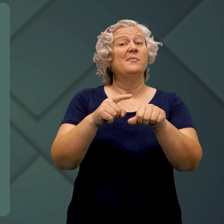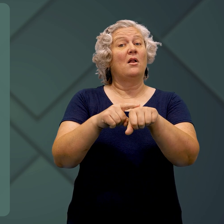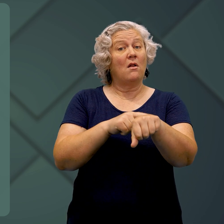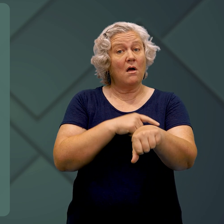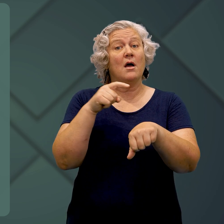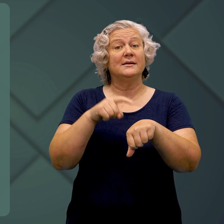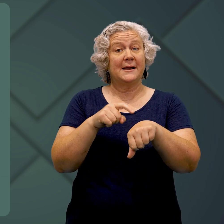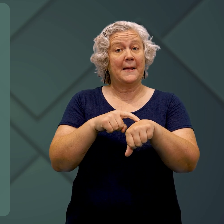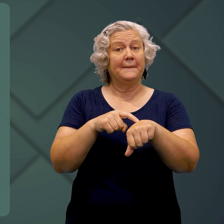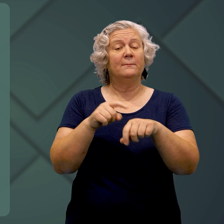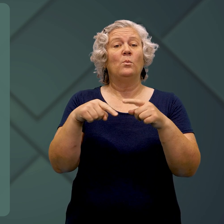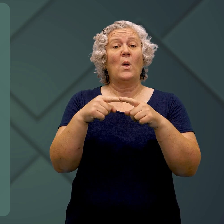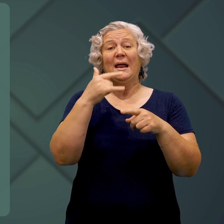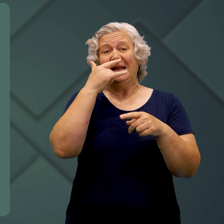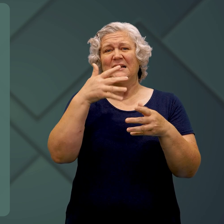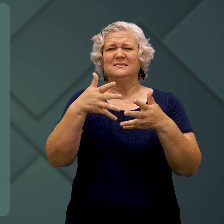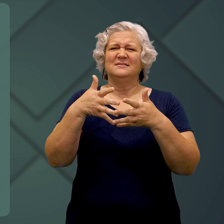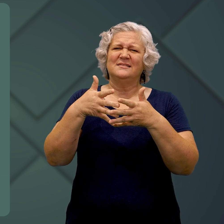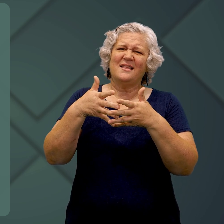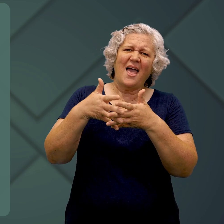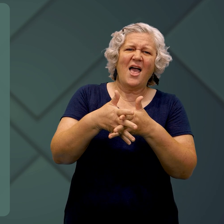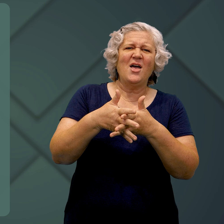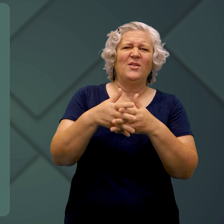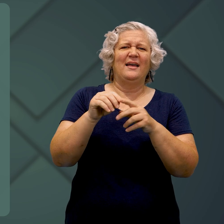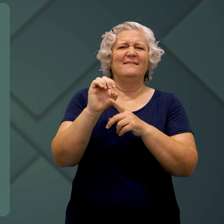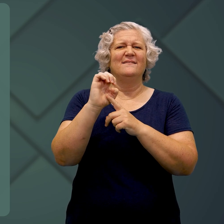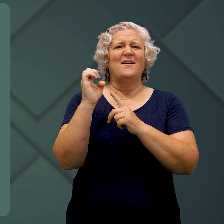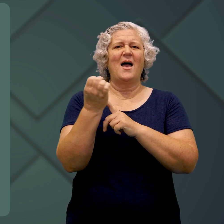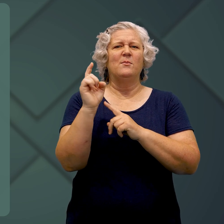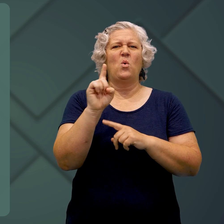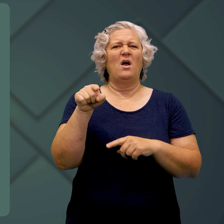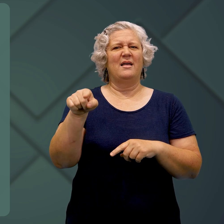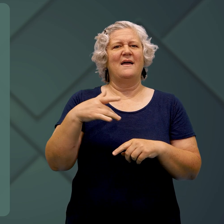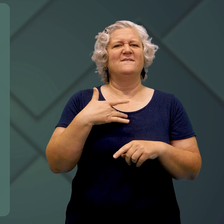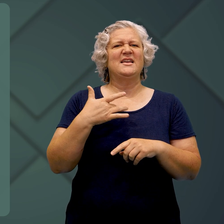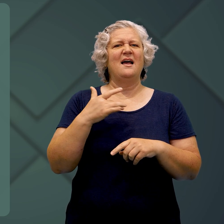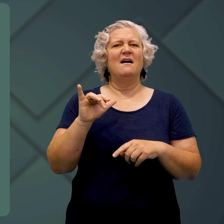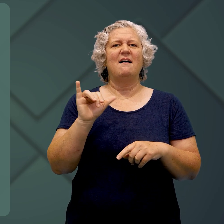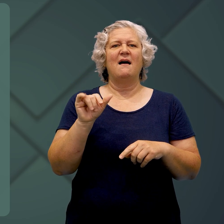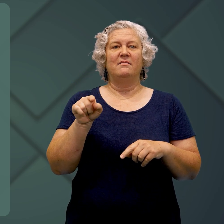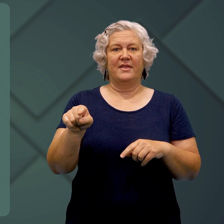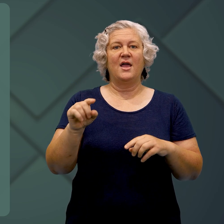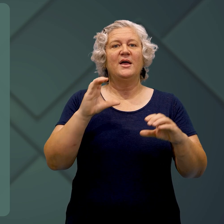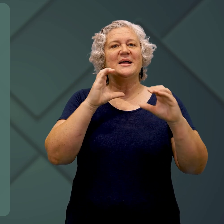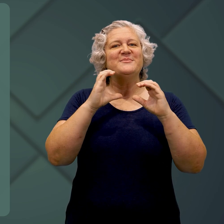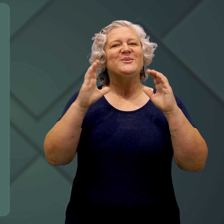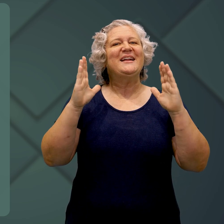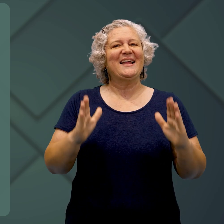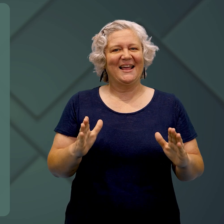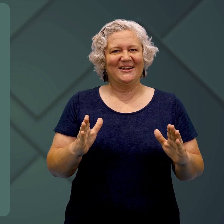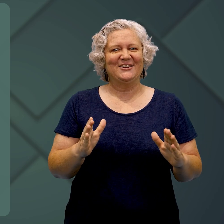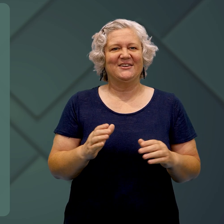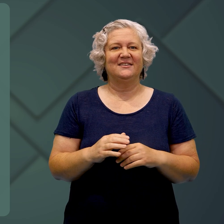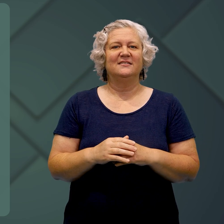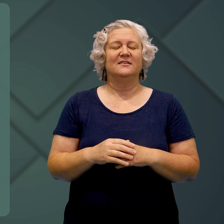time, but when they feel really rooted in their environment and feel like they're a communicator, we